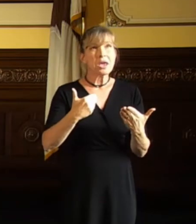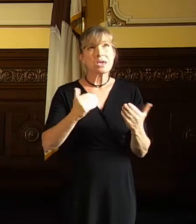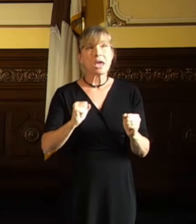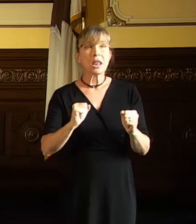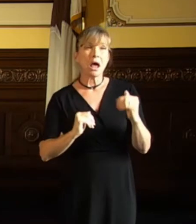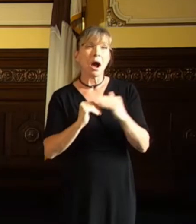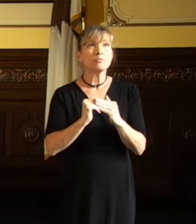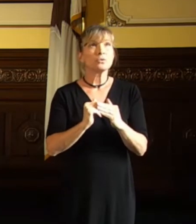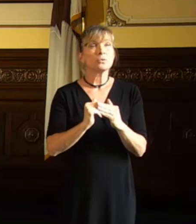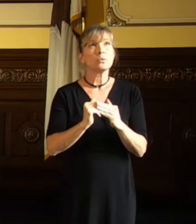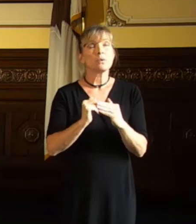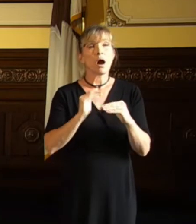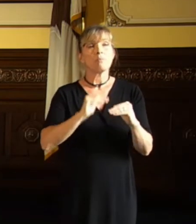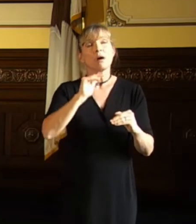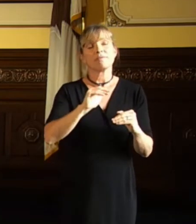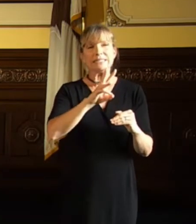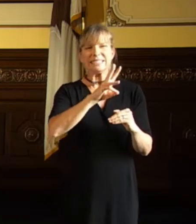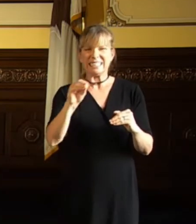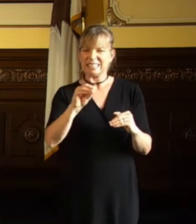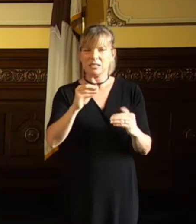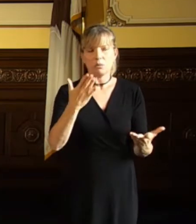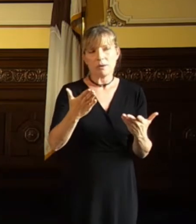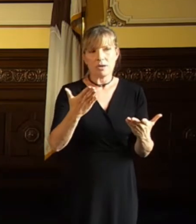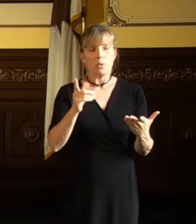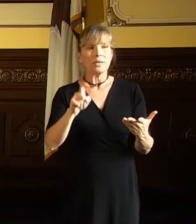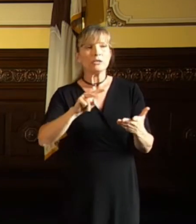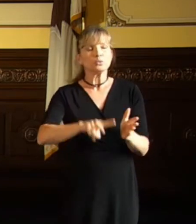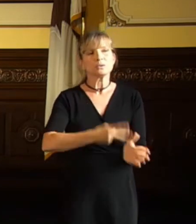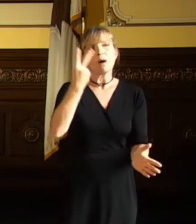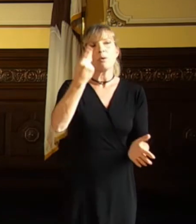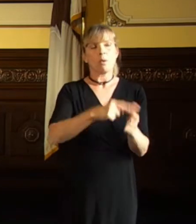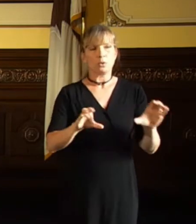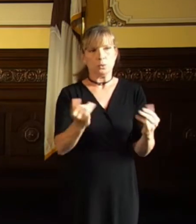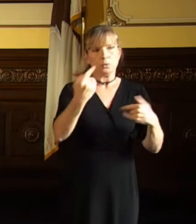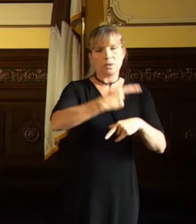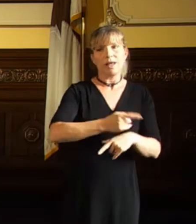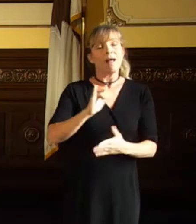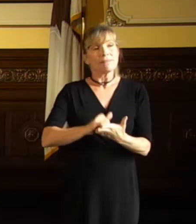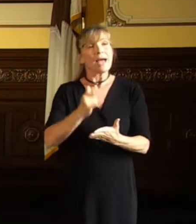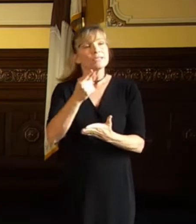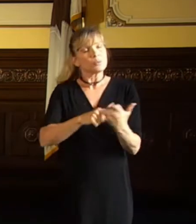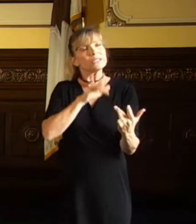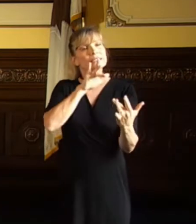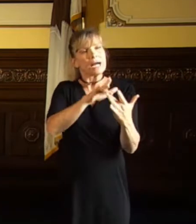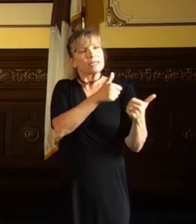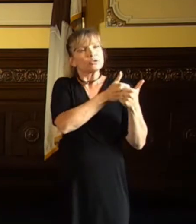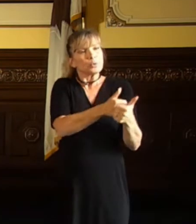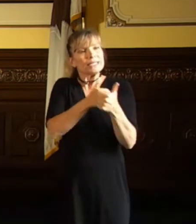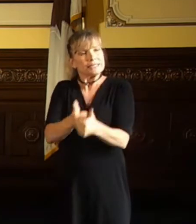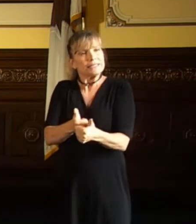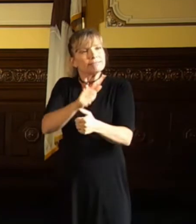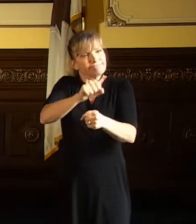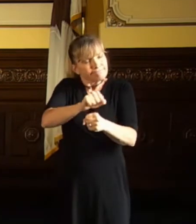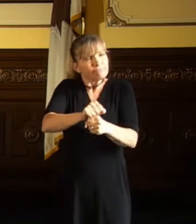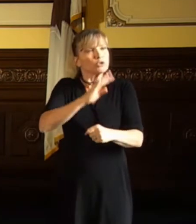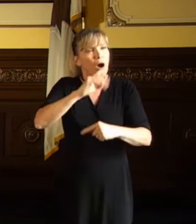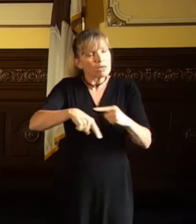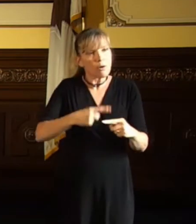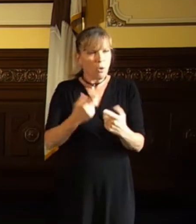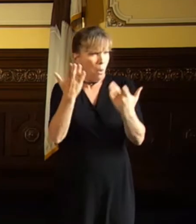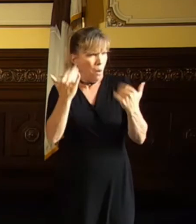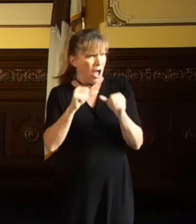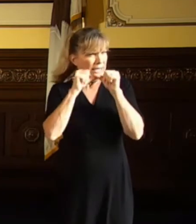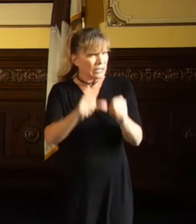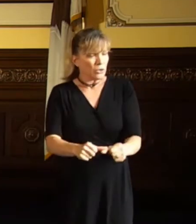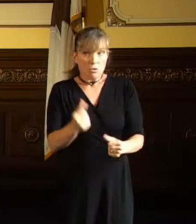a little above 60 perhaps. So we need to double what we're doing today. And that's what this contact tracing endeavor is. Why would you